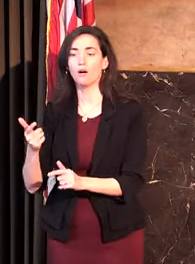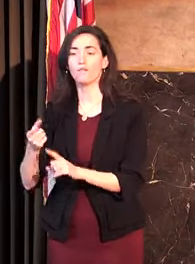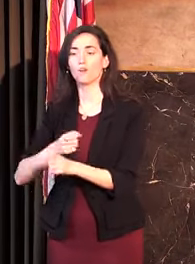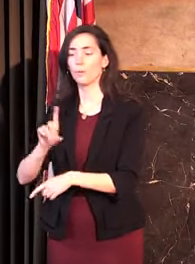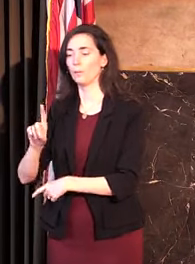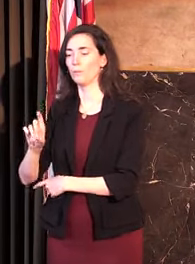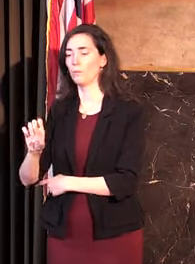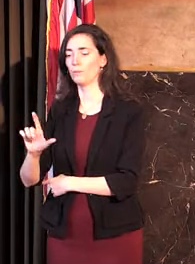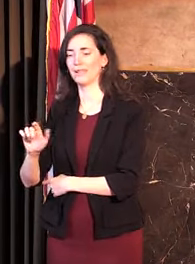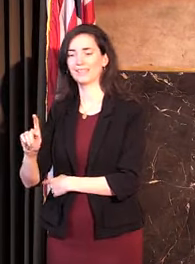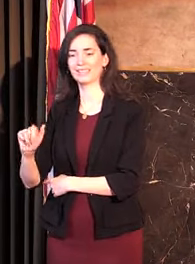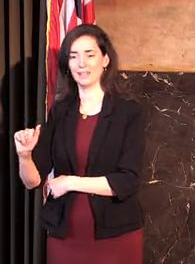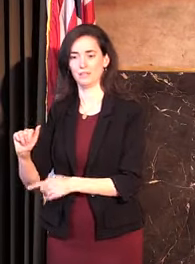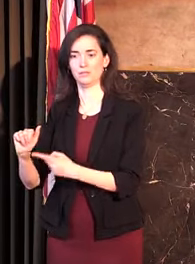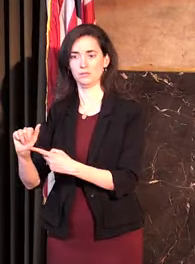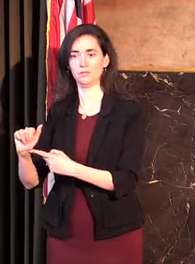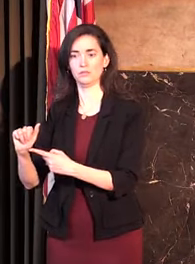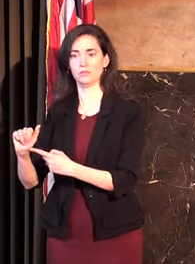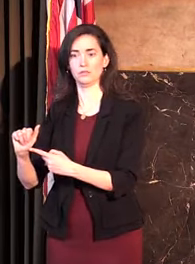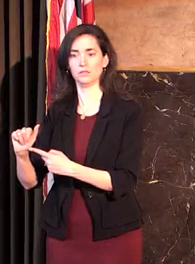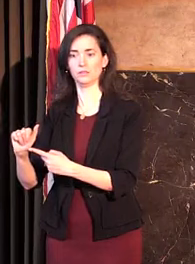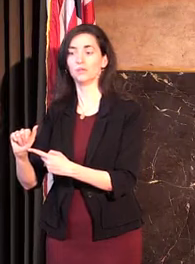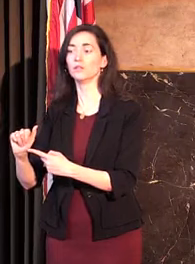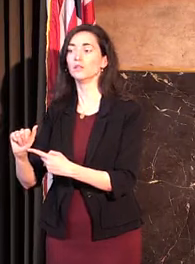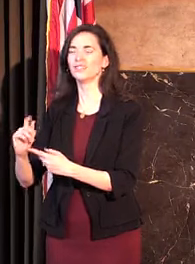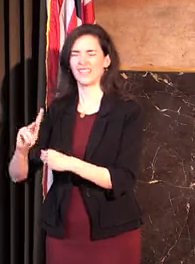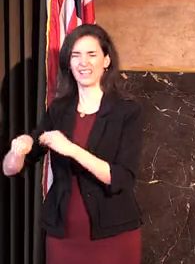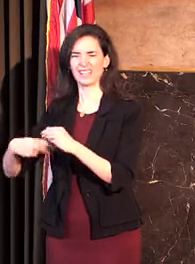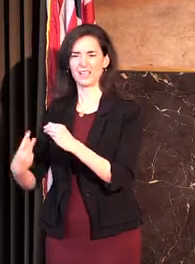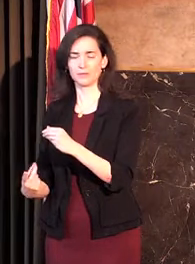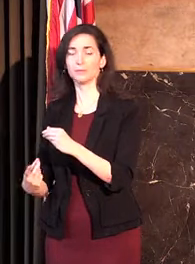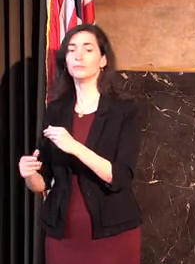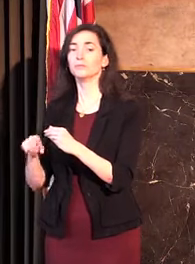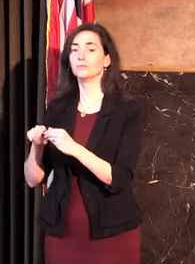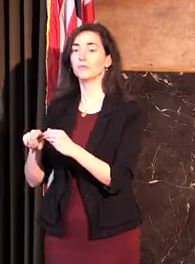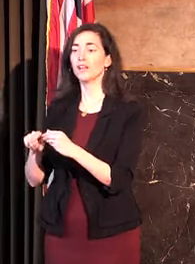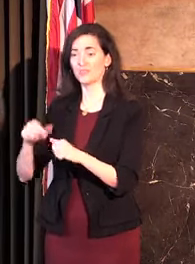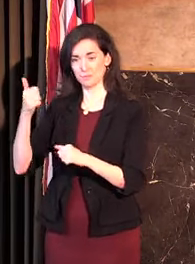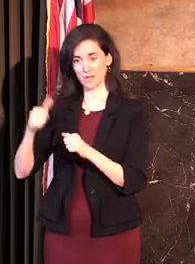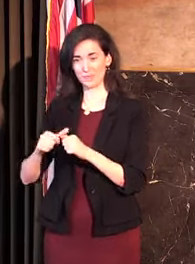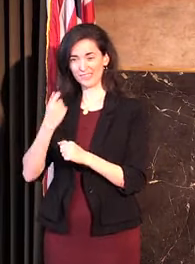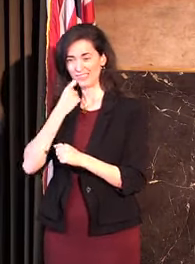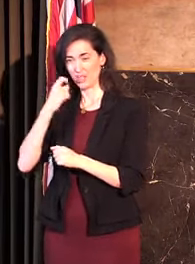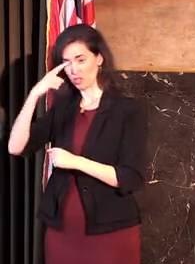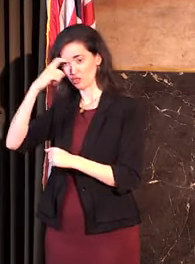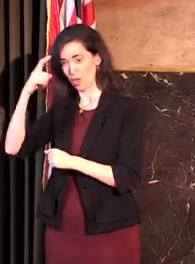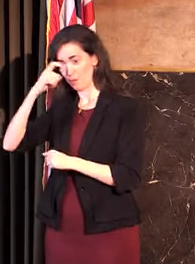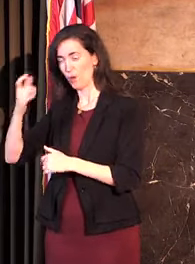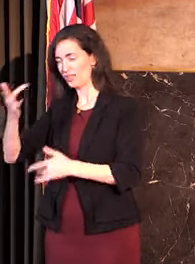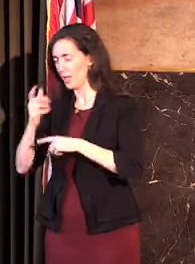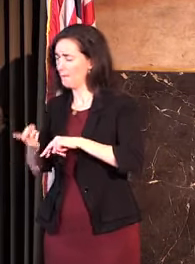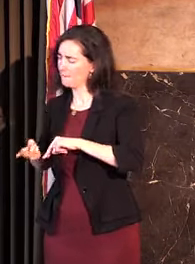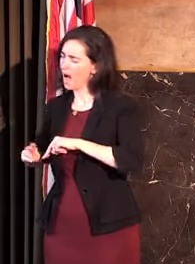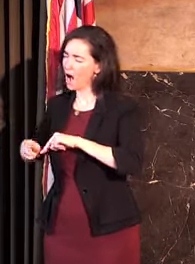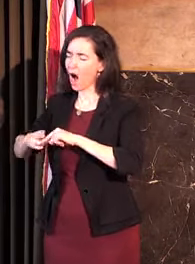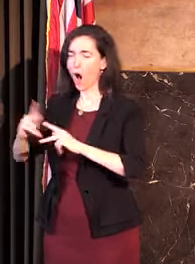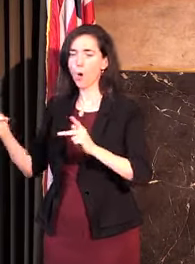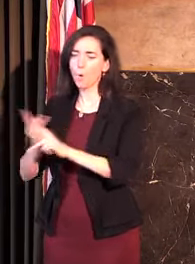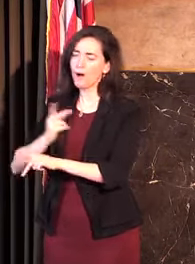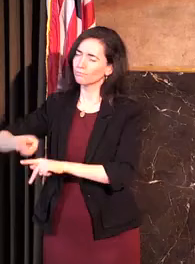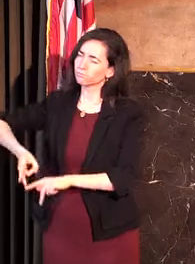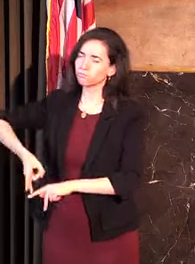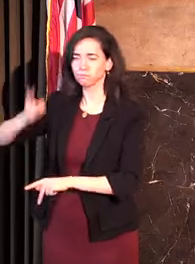us into the surge late this summer and caused the highest hospitalization rate that